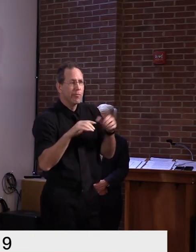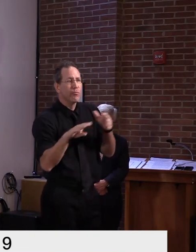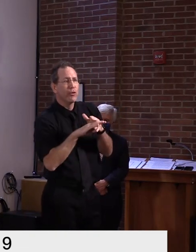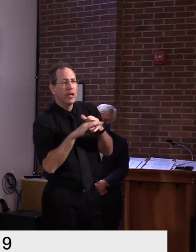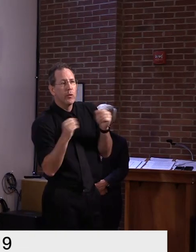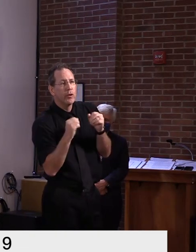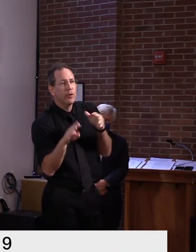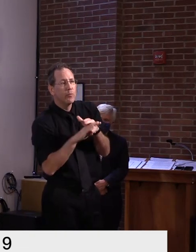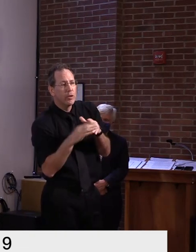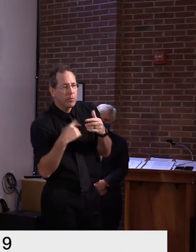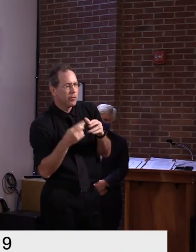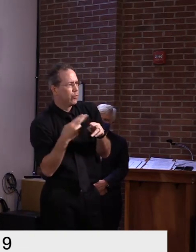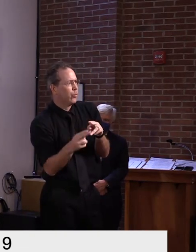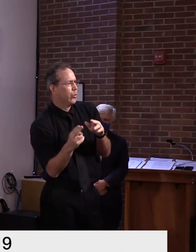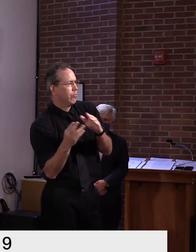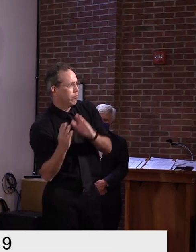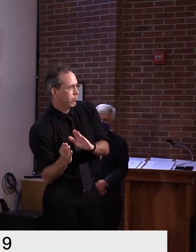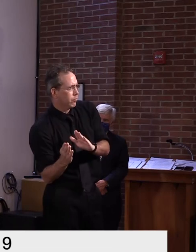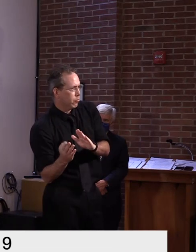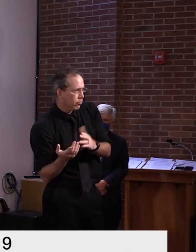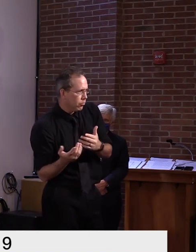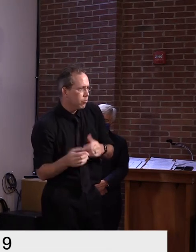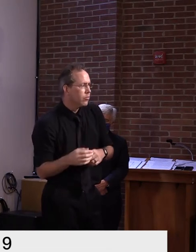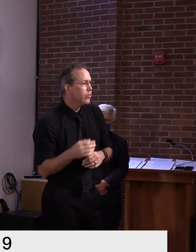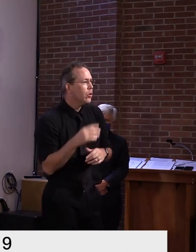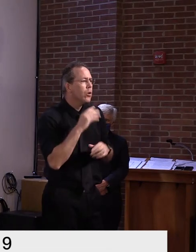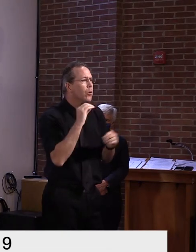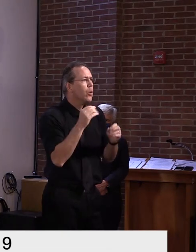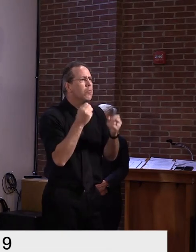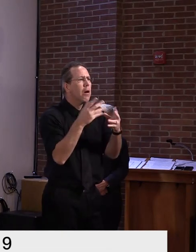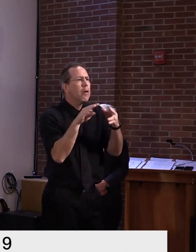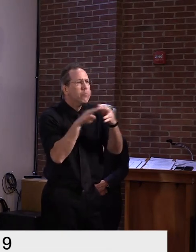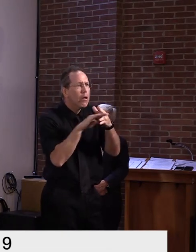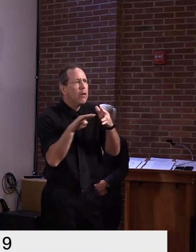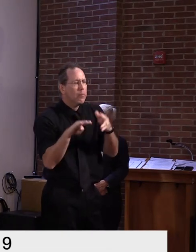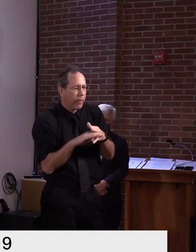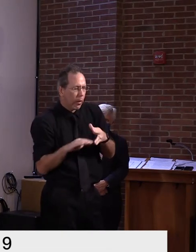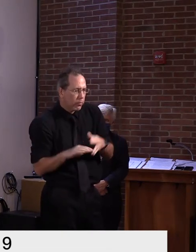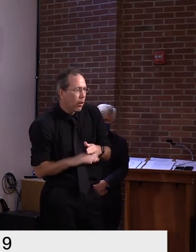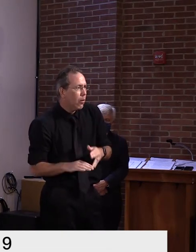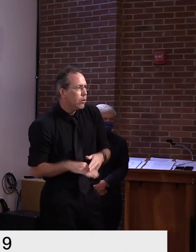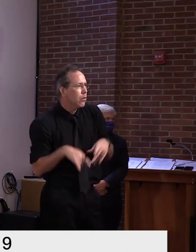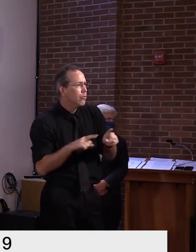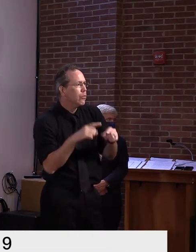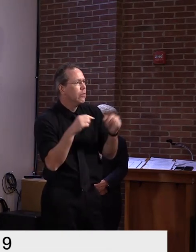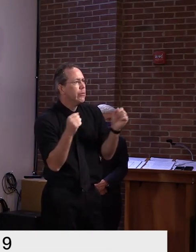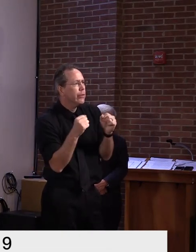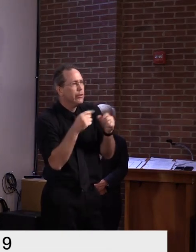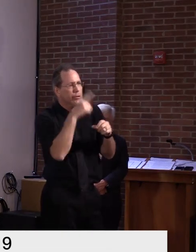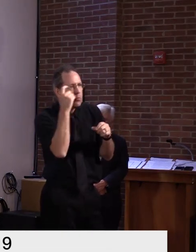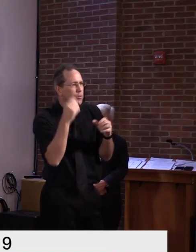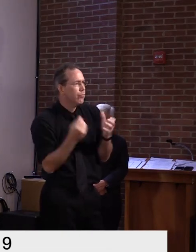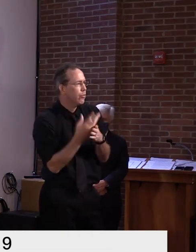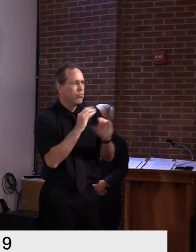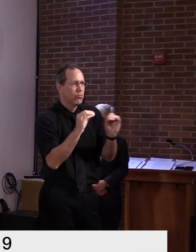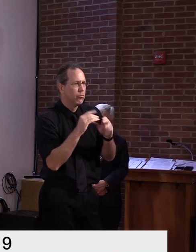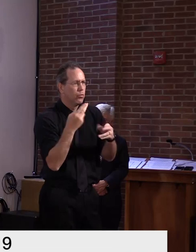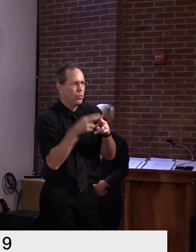So I feel reassured, and I'd like to reassure others. We'll see how it all plays out.